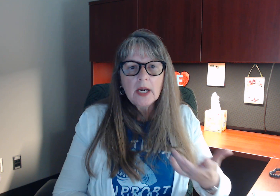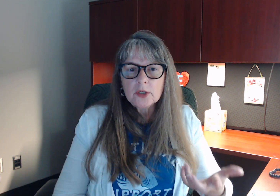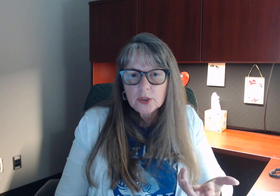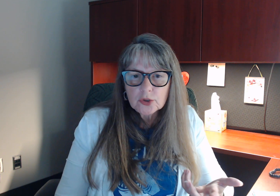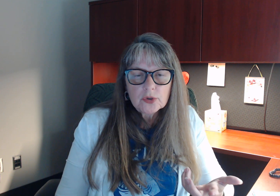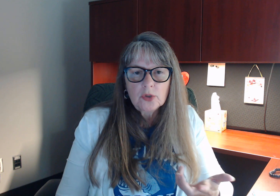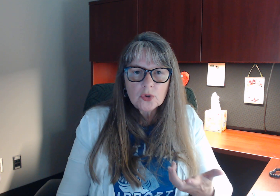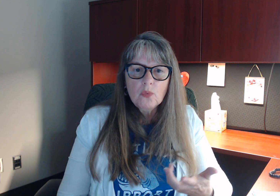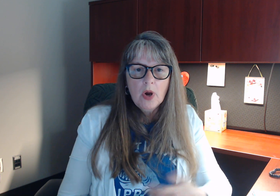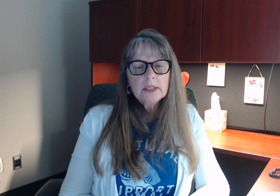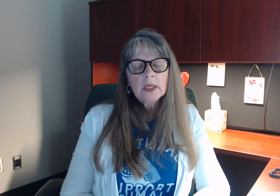of gestures that you want.